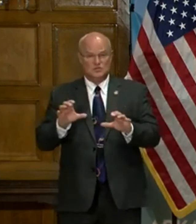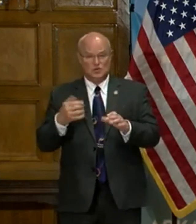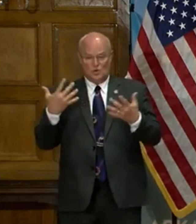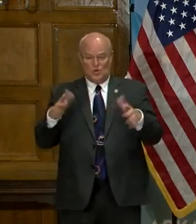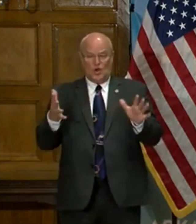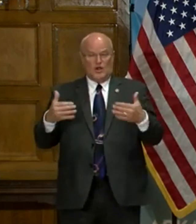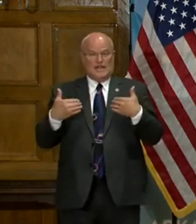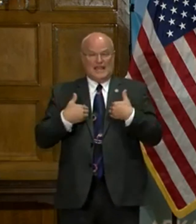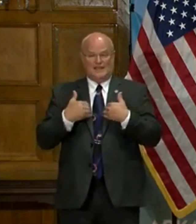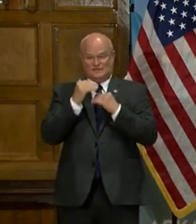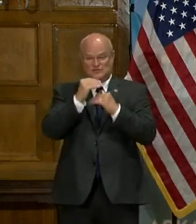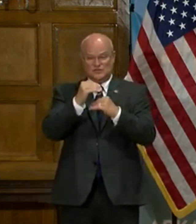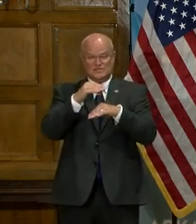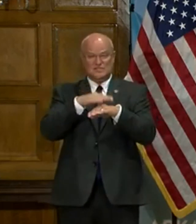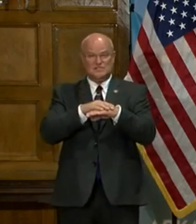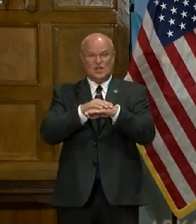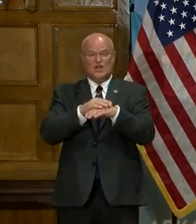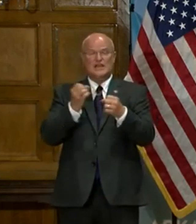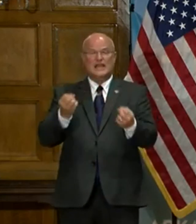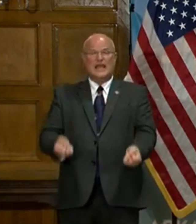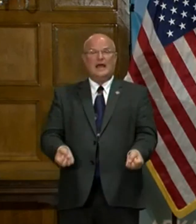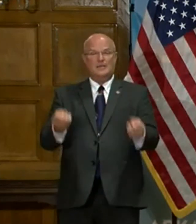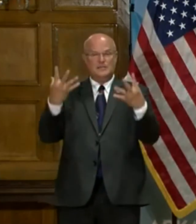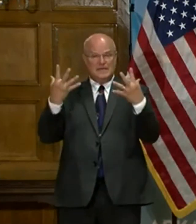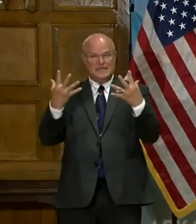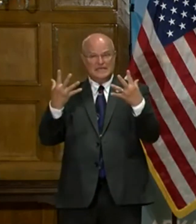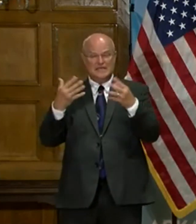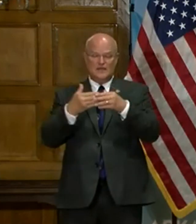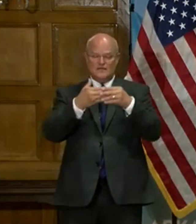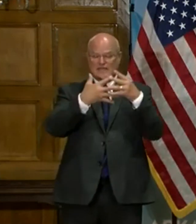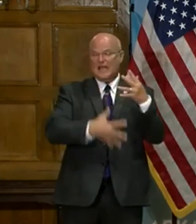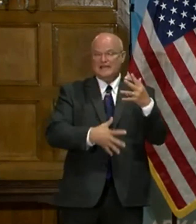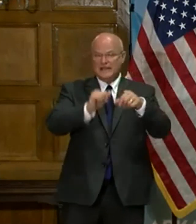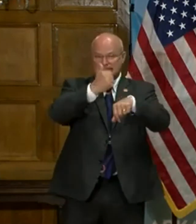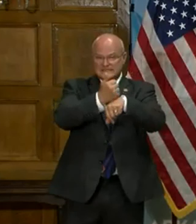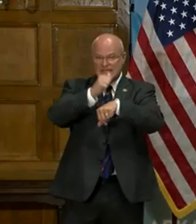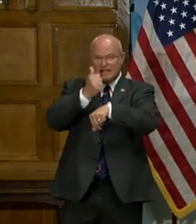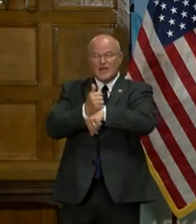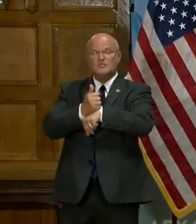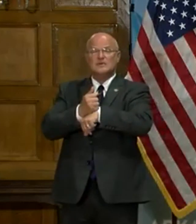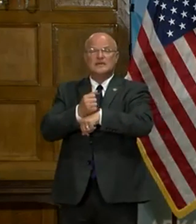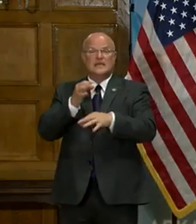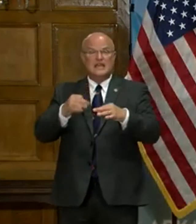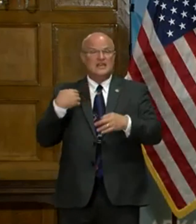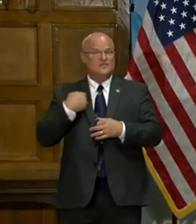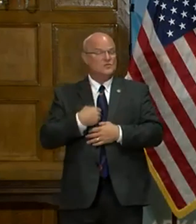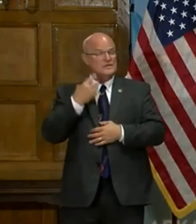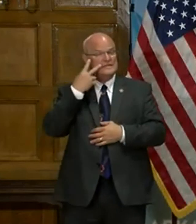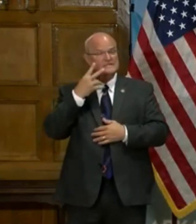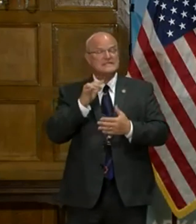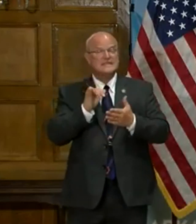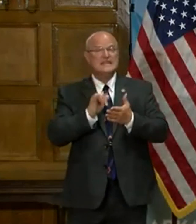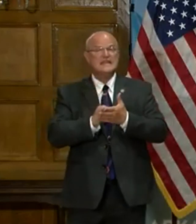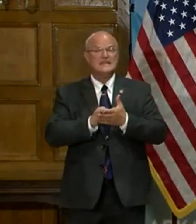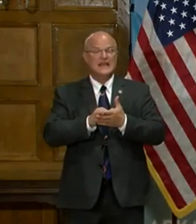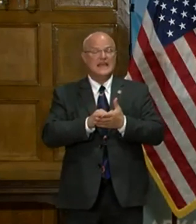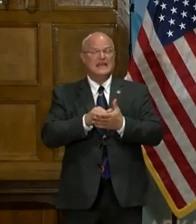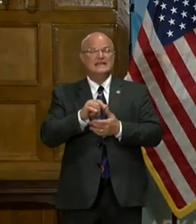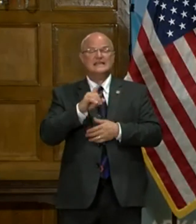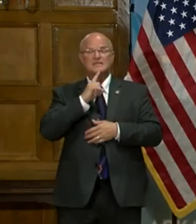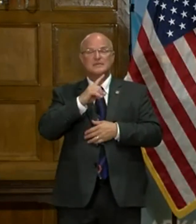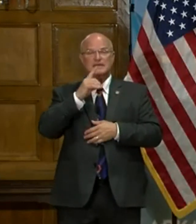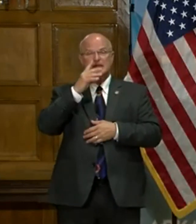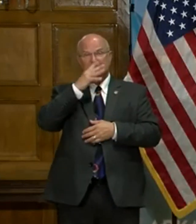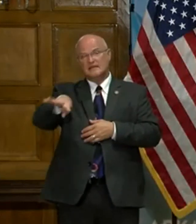We already have restrictions on capacity. We have guidelines, and If we see that that is